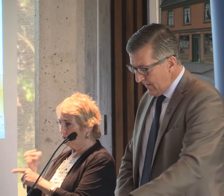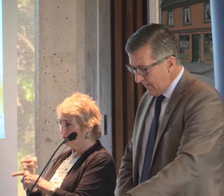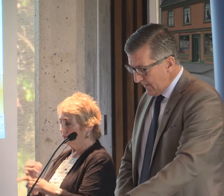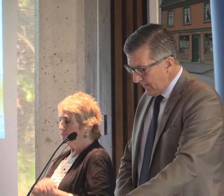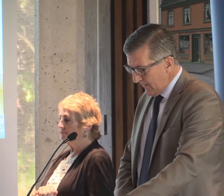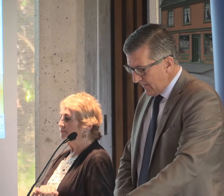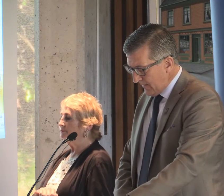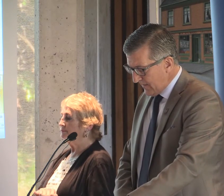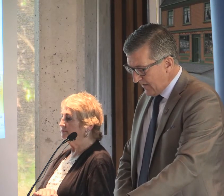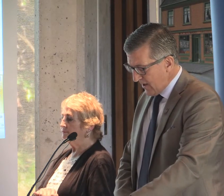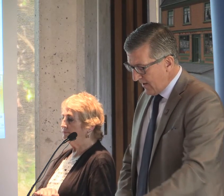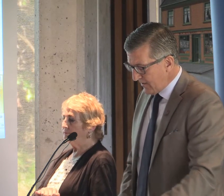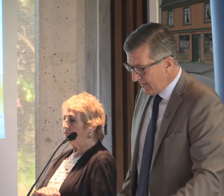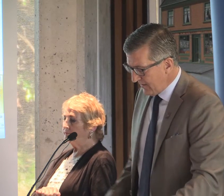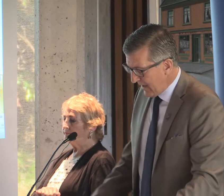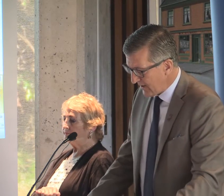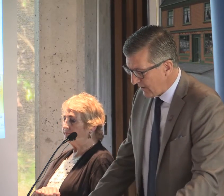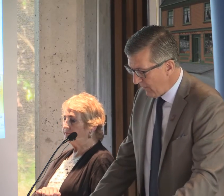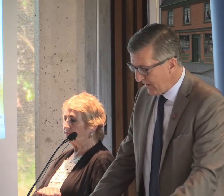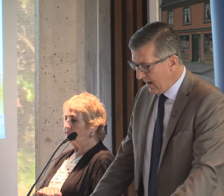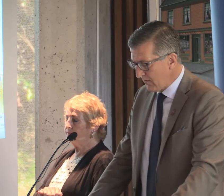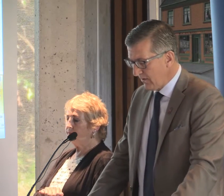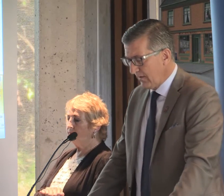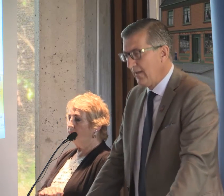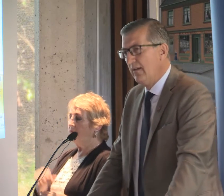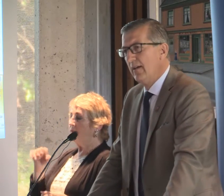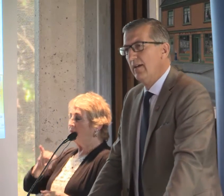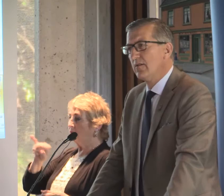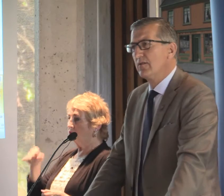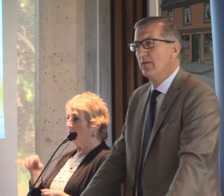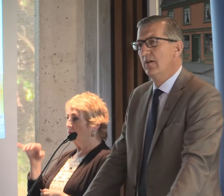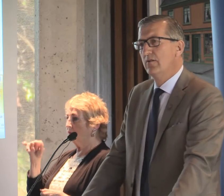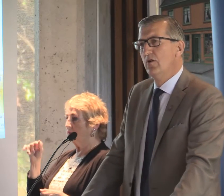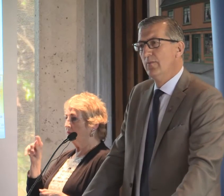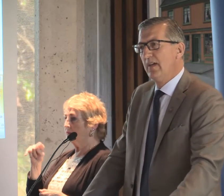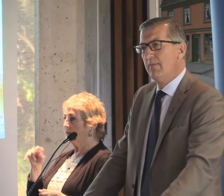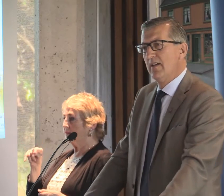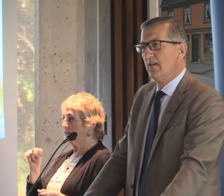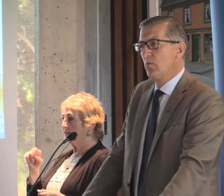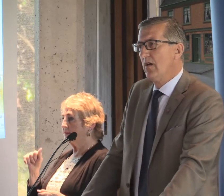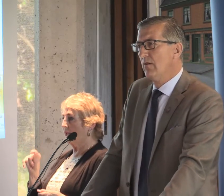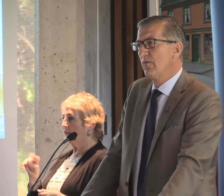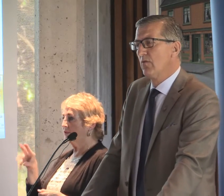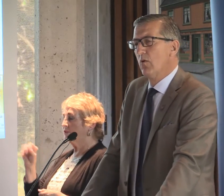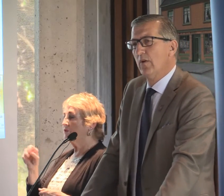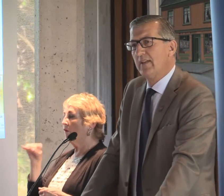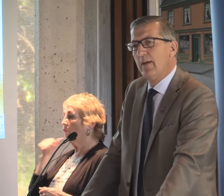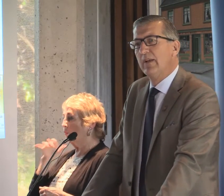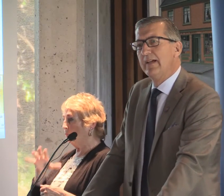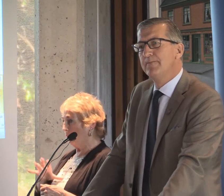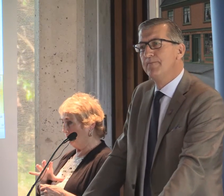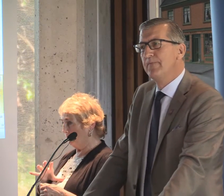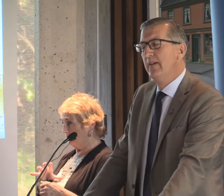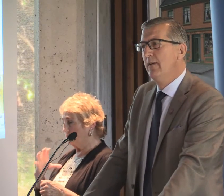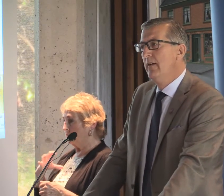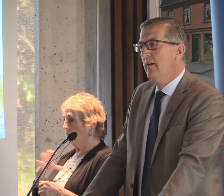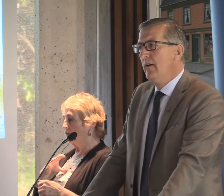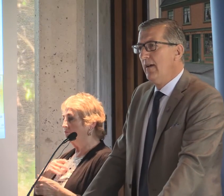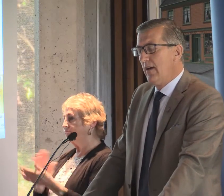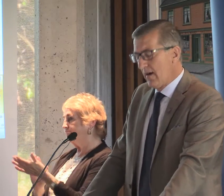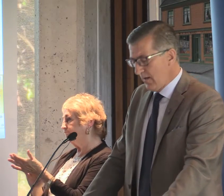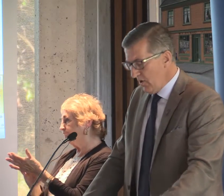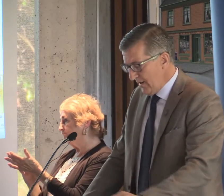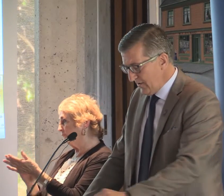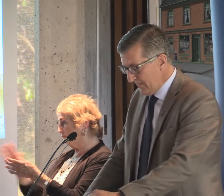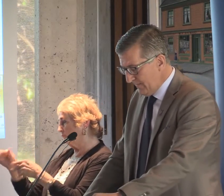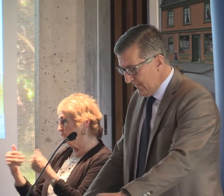The St. John's Status of Women Council is to be commended as well for the role that they play